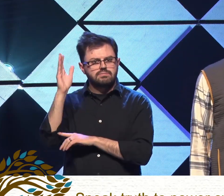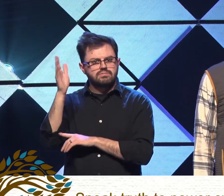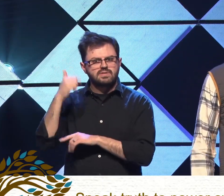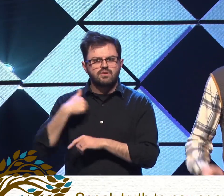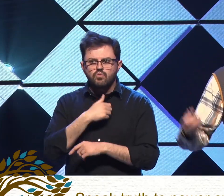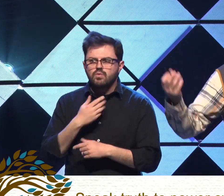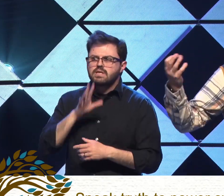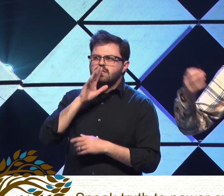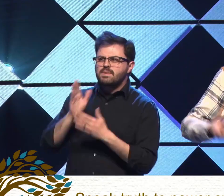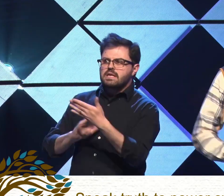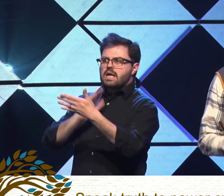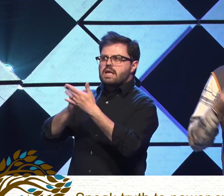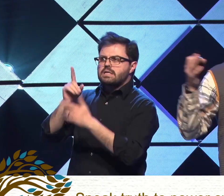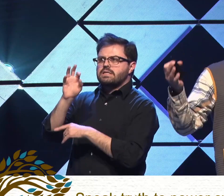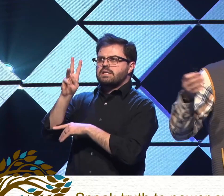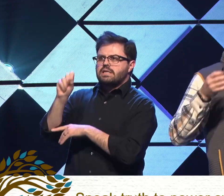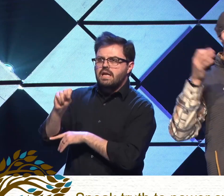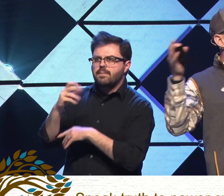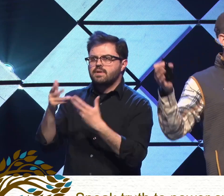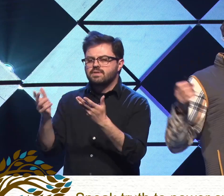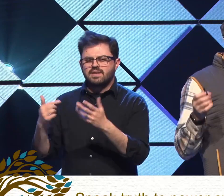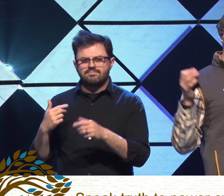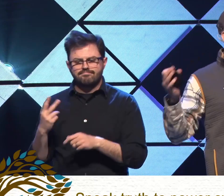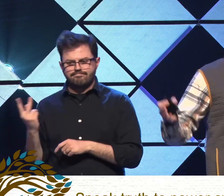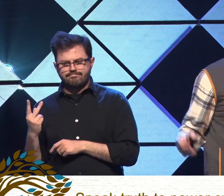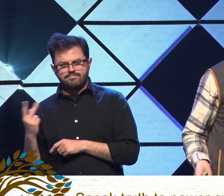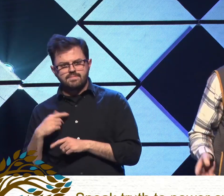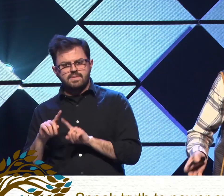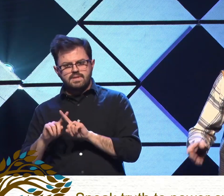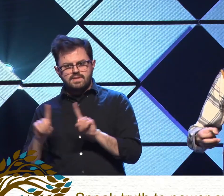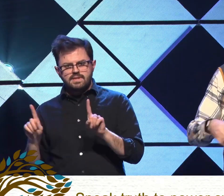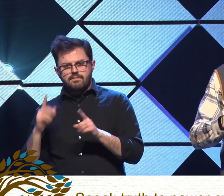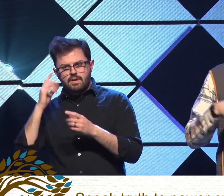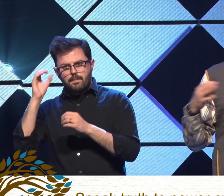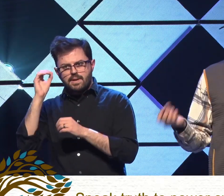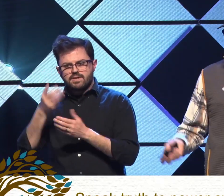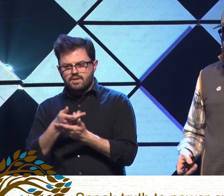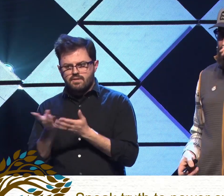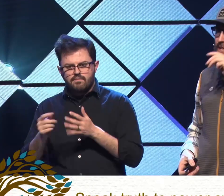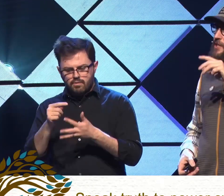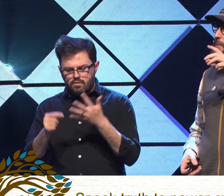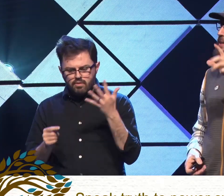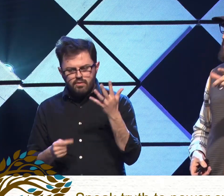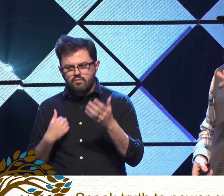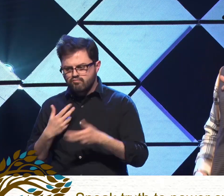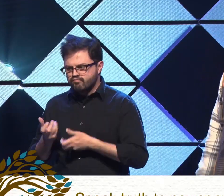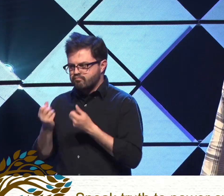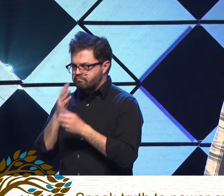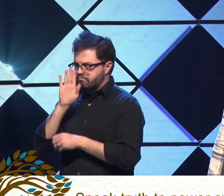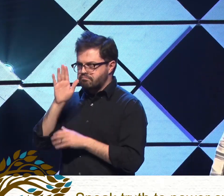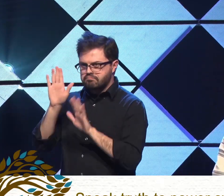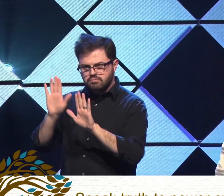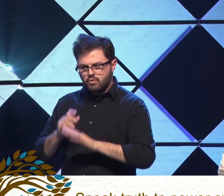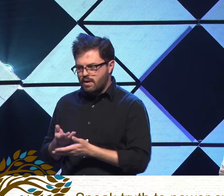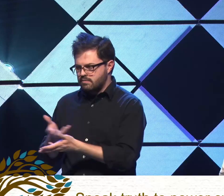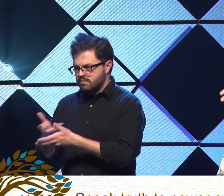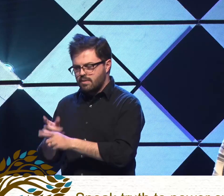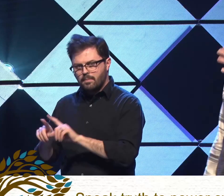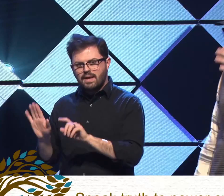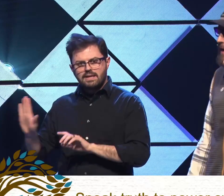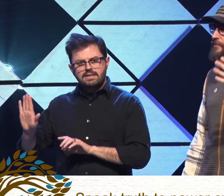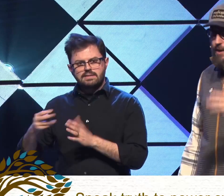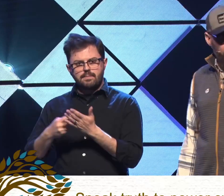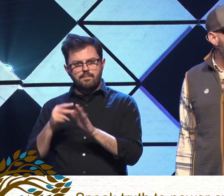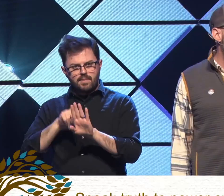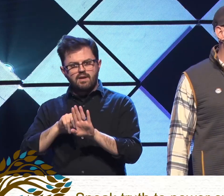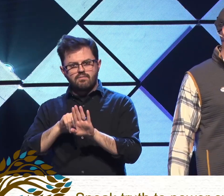know, and like obviously he and I have some differing theologies on stuff, which is fun, and we have lots of great conversations, but the metaphor works, right? Like I grew